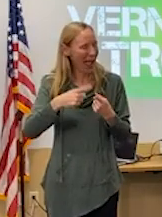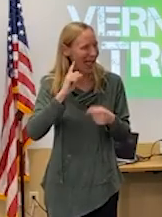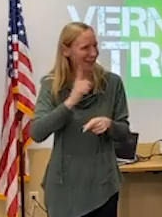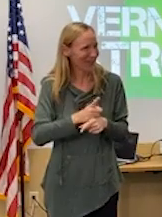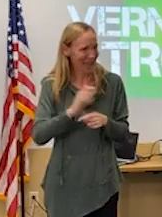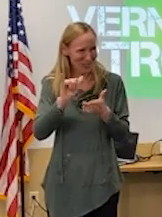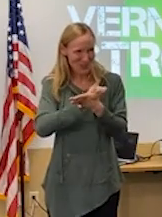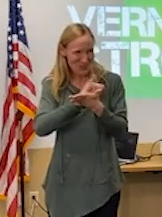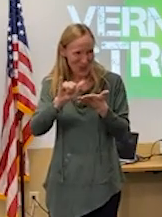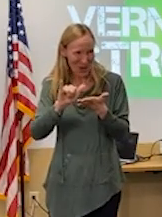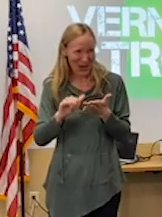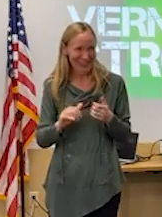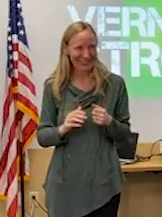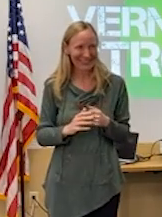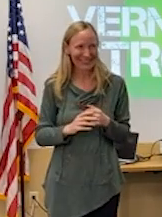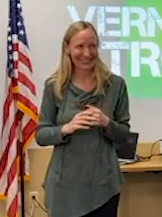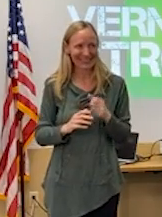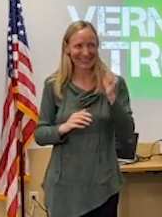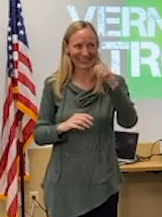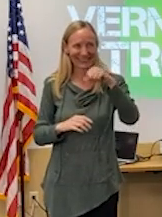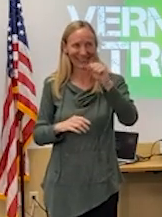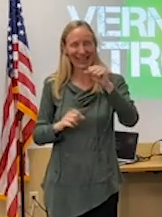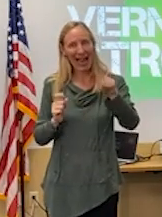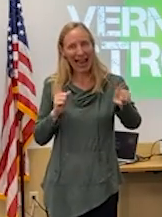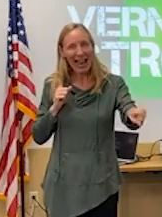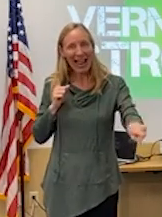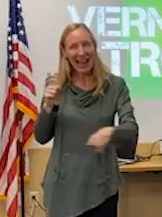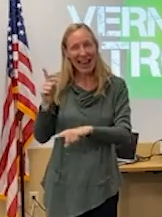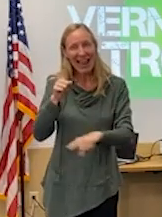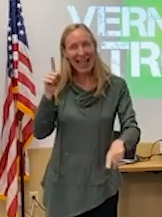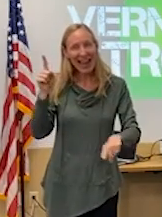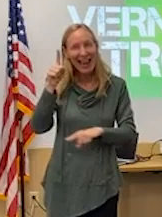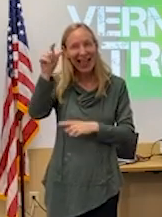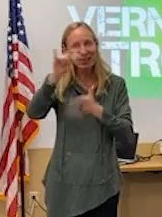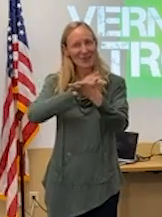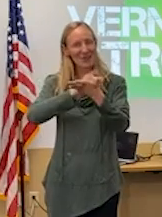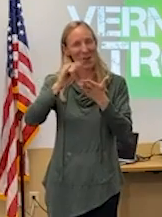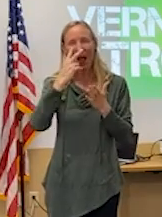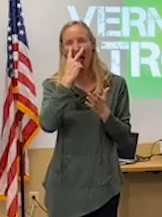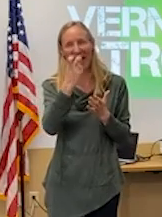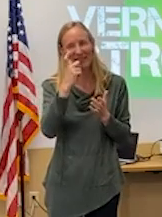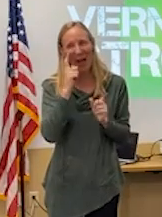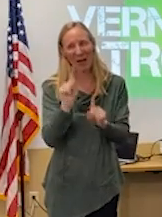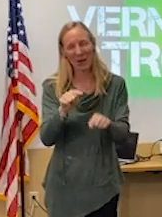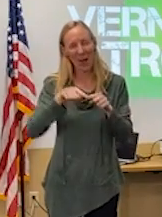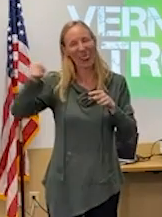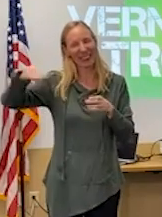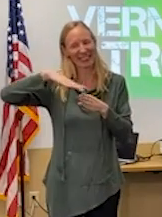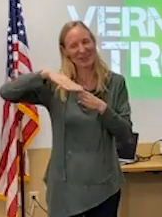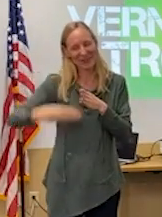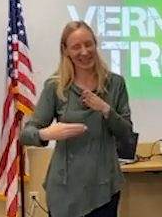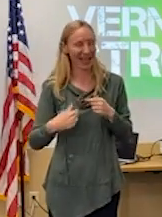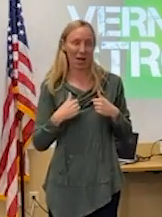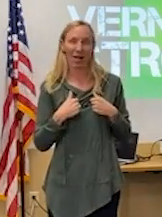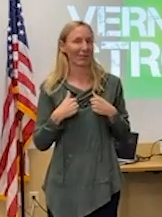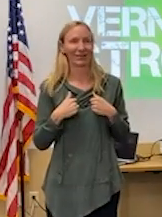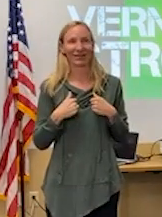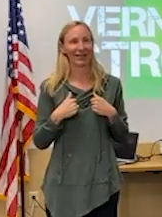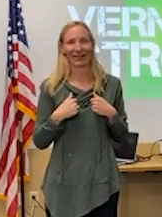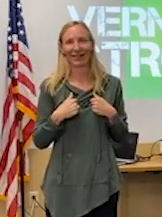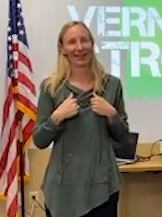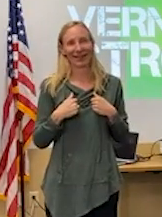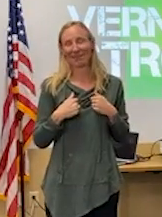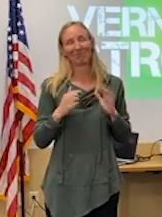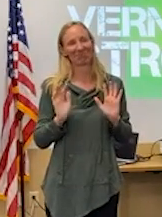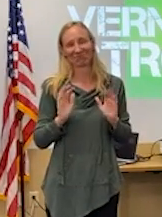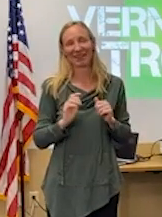in New York, right? Yeah. Yeah. It's kind of Probably not. I think it's this weekend. Yeah. Oh, I'm